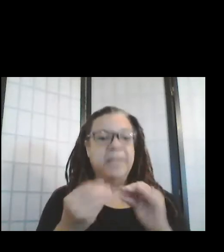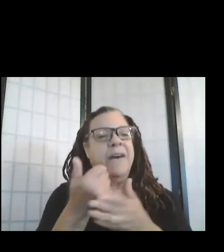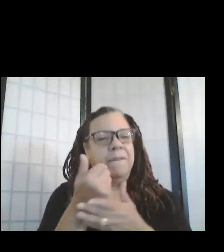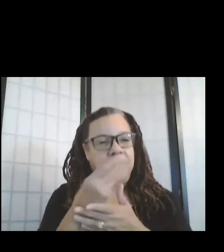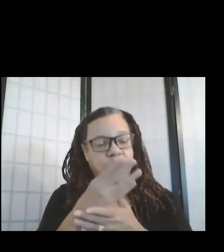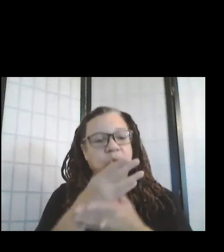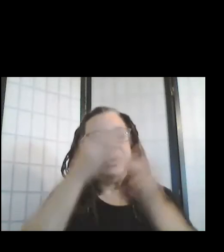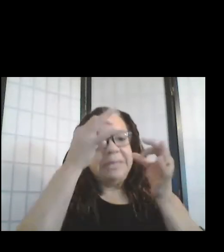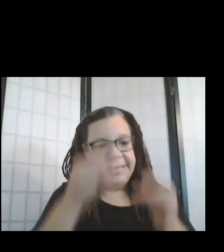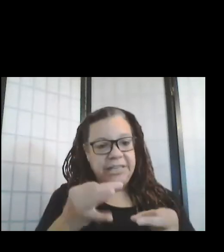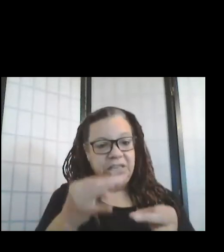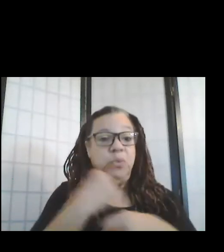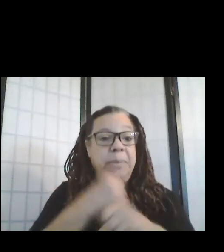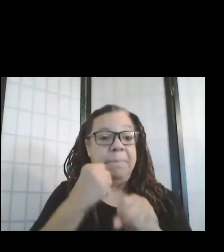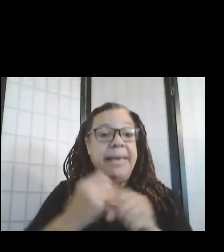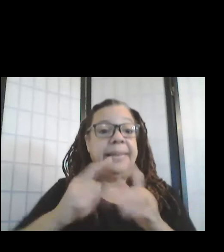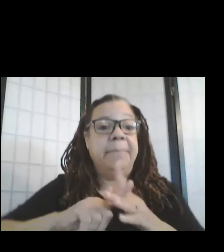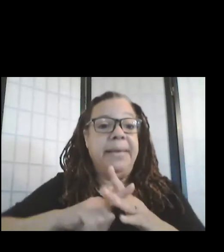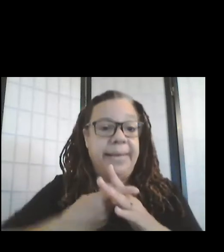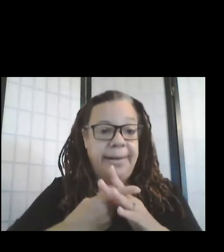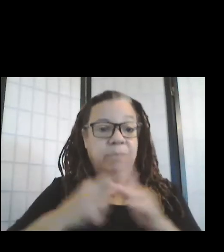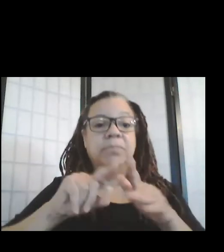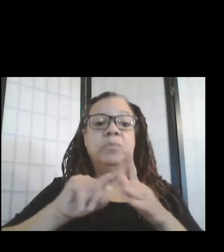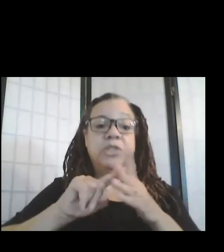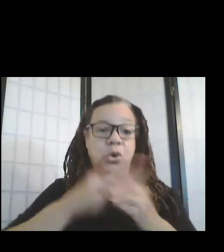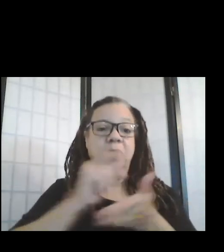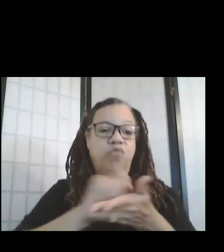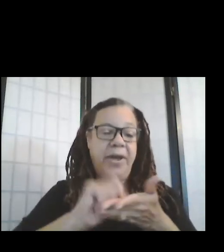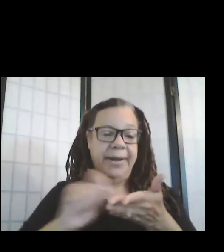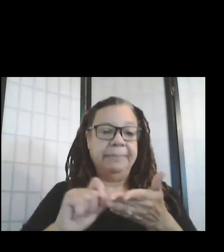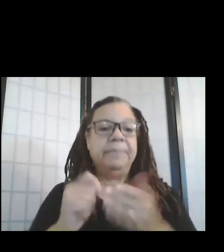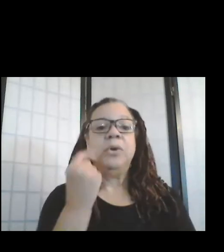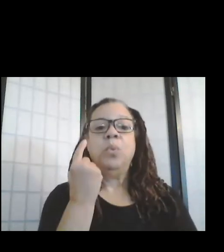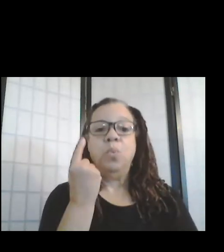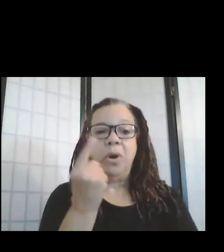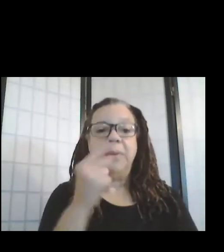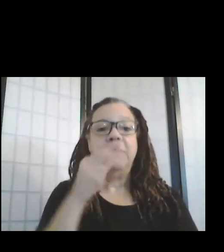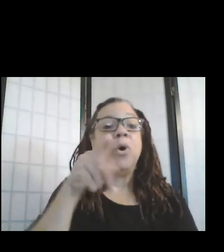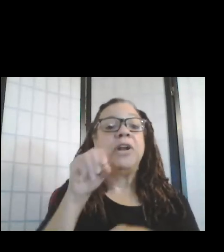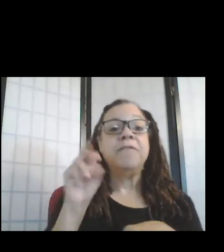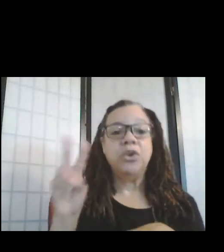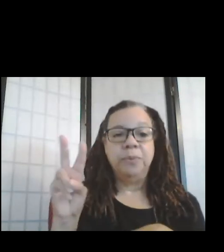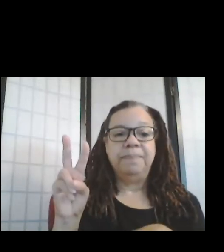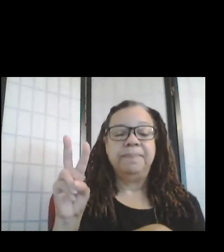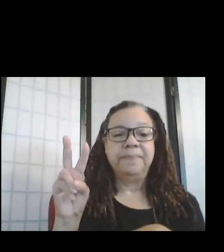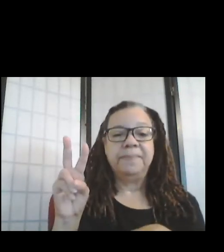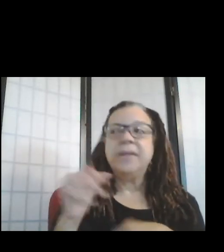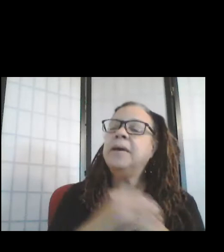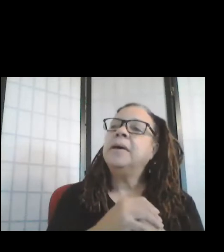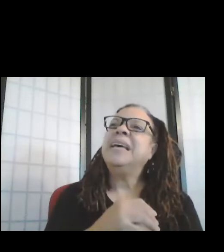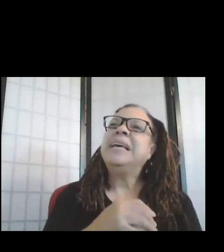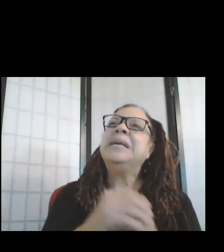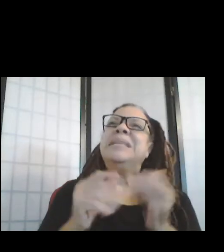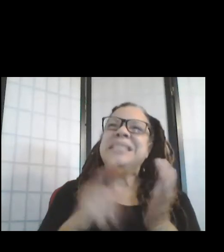get made kind of right up front. One of them is our point of view. And that's usually limited to